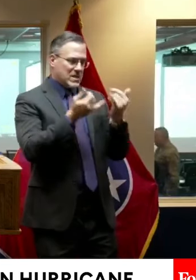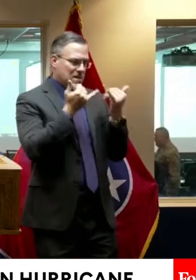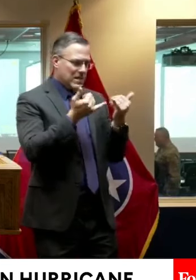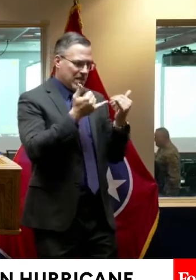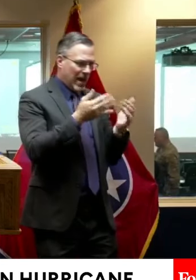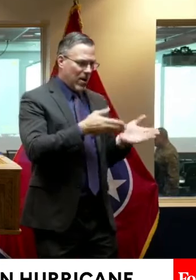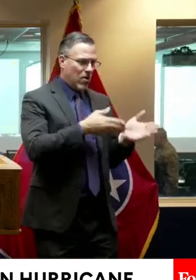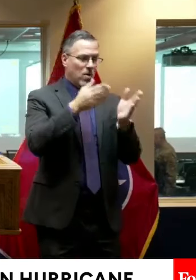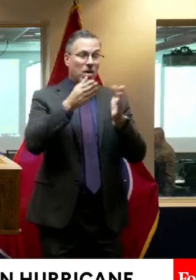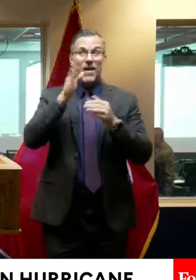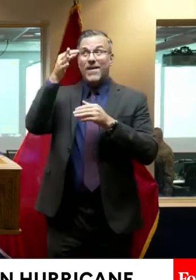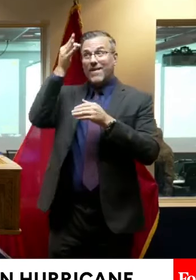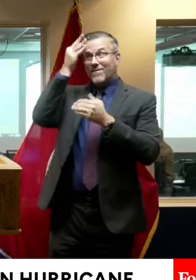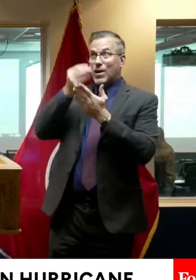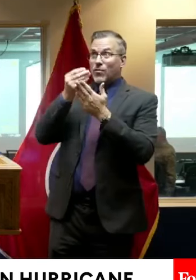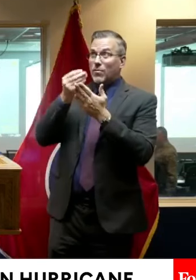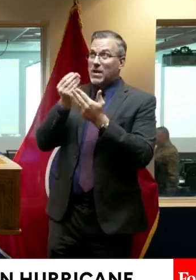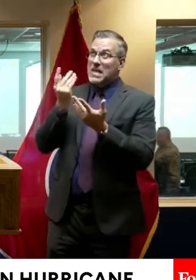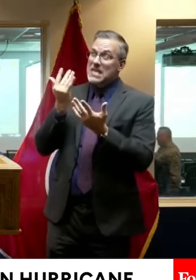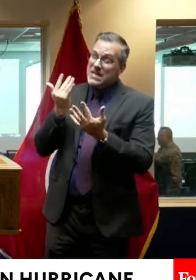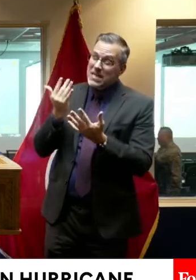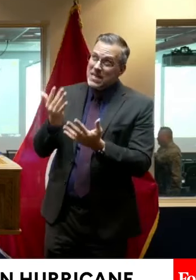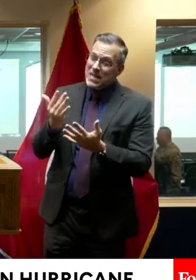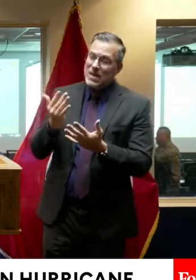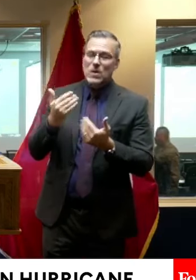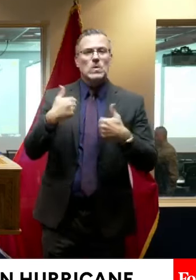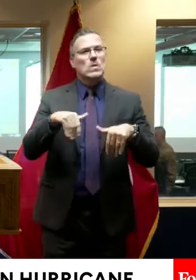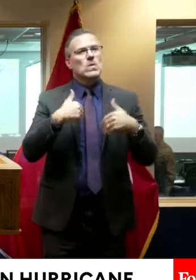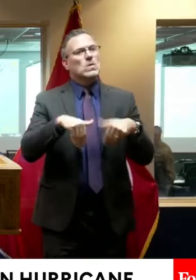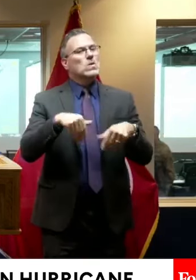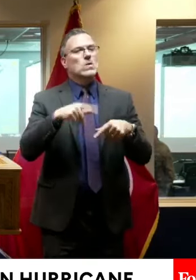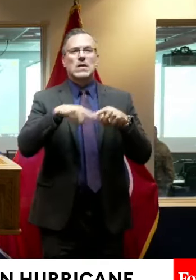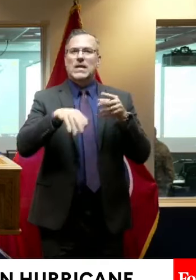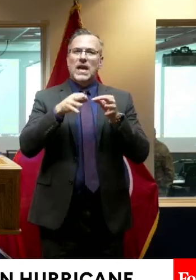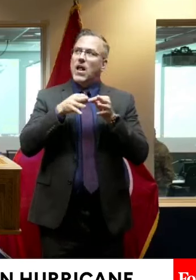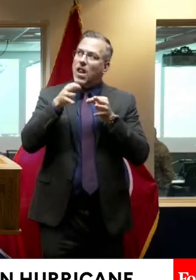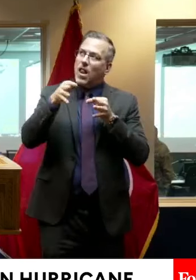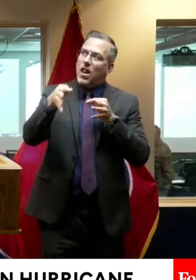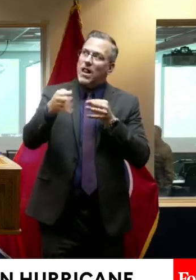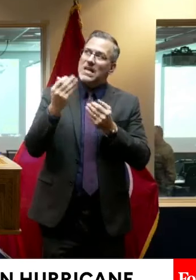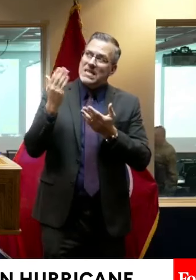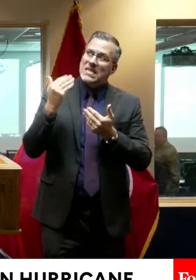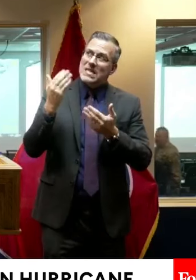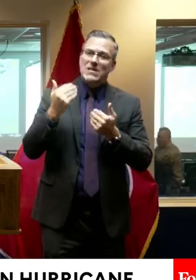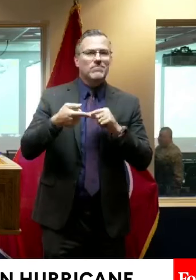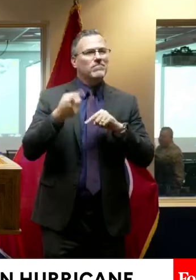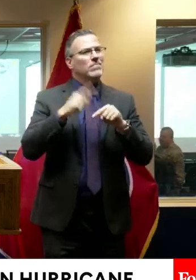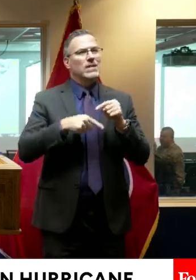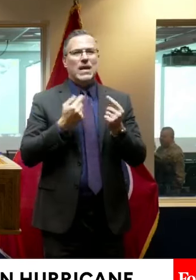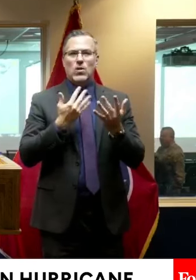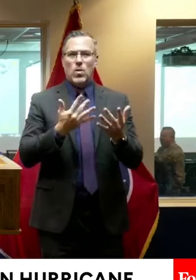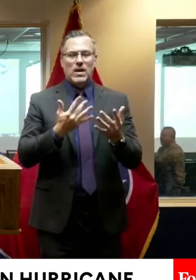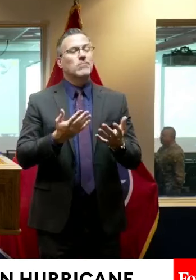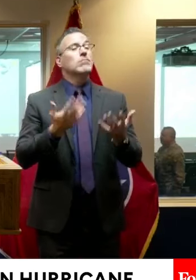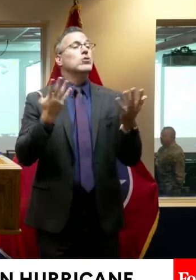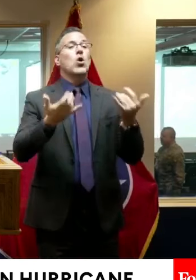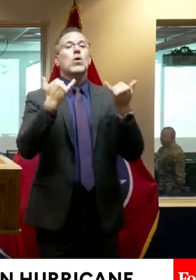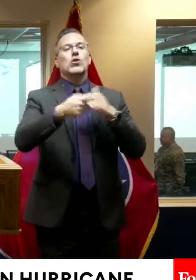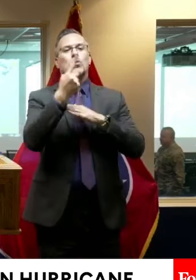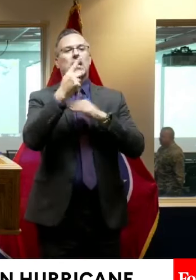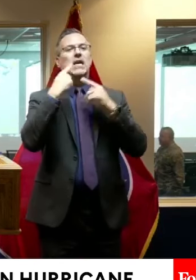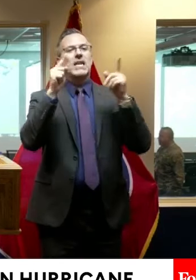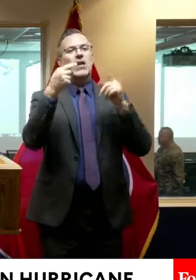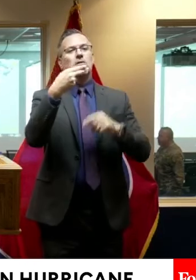really difficult for those counties to manage. And because of what we learned in the last couple of weeks from those leaders, today we're announcing the